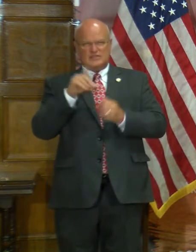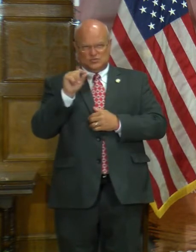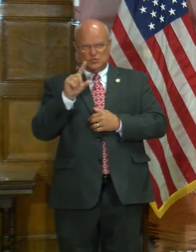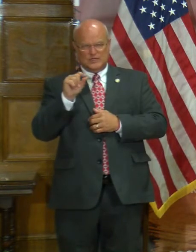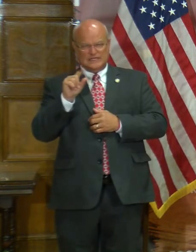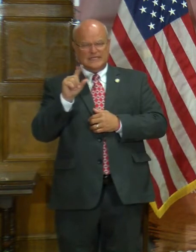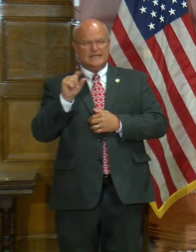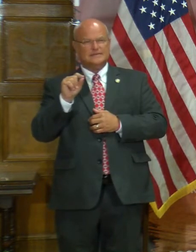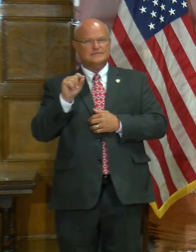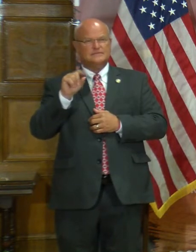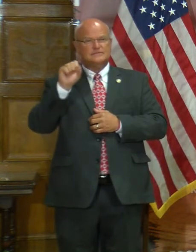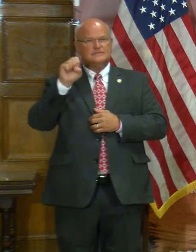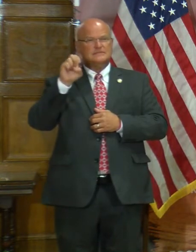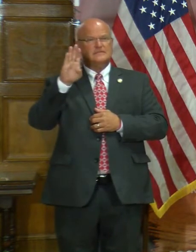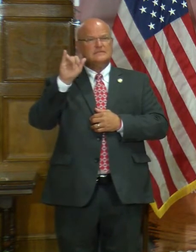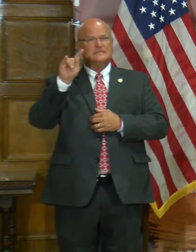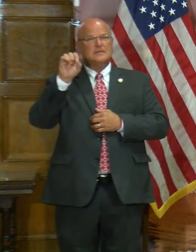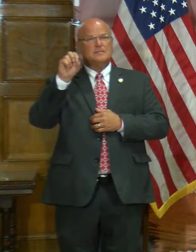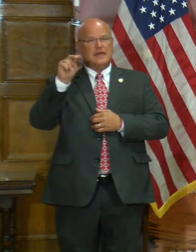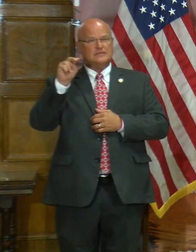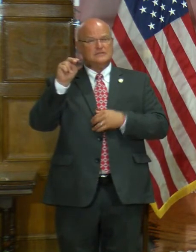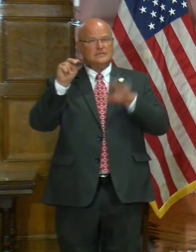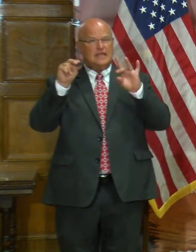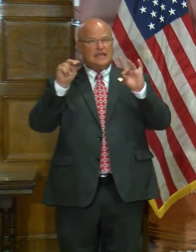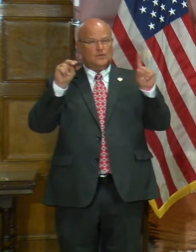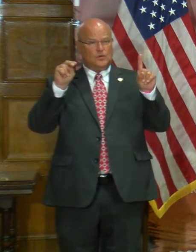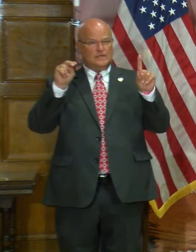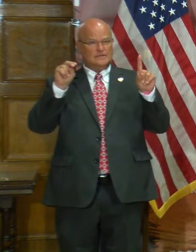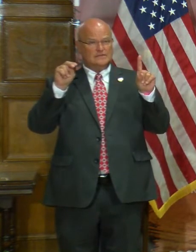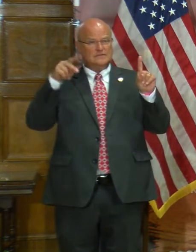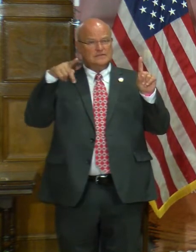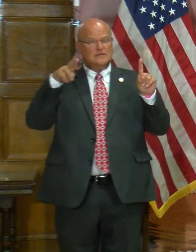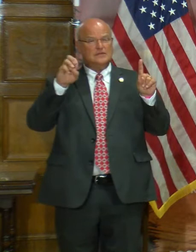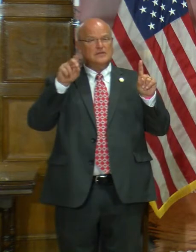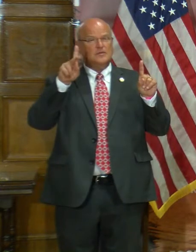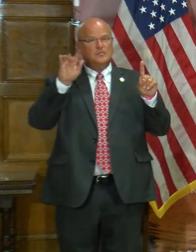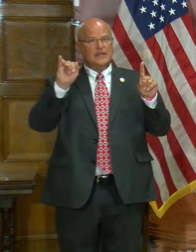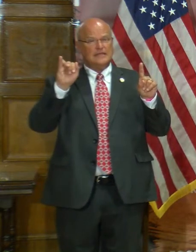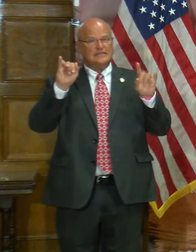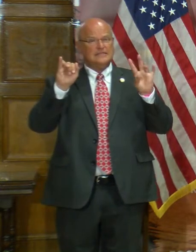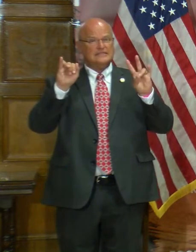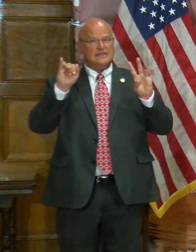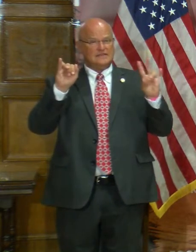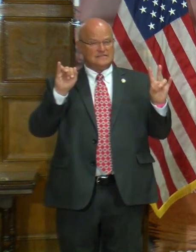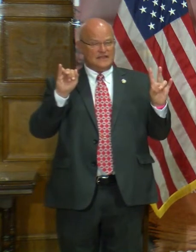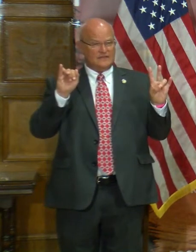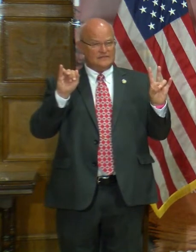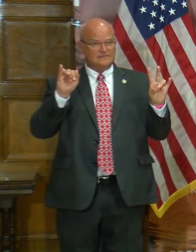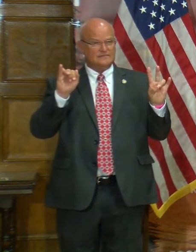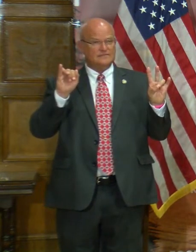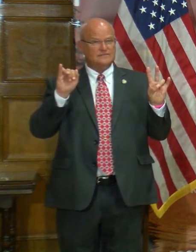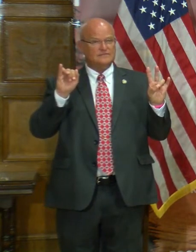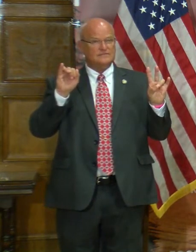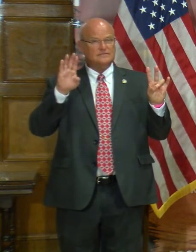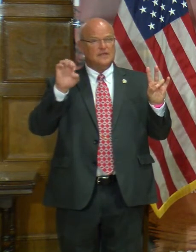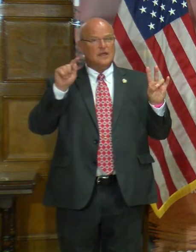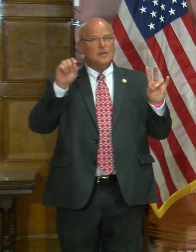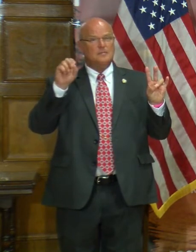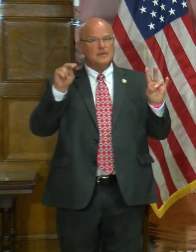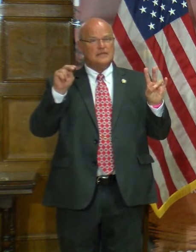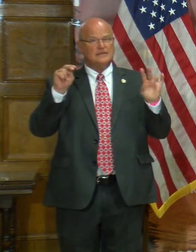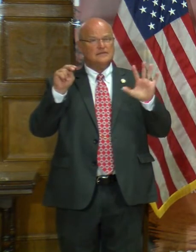20, are Sebastian with 81, Pulaski with 77, Benton